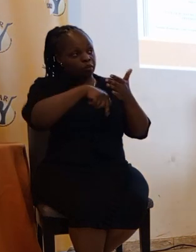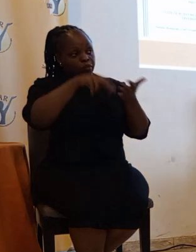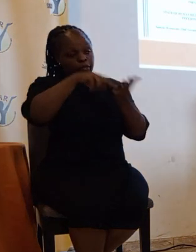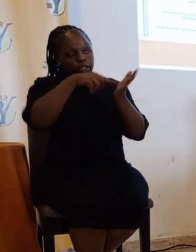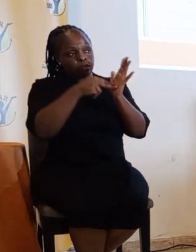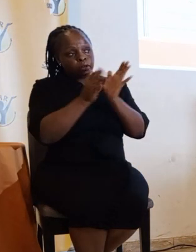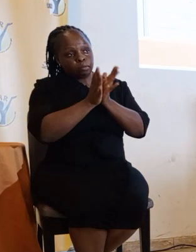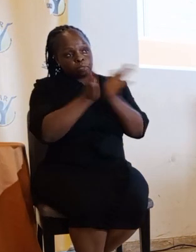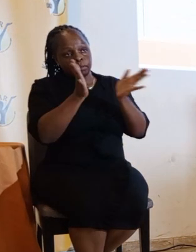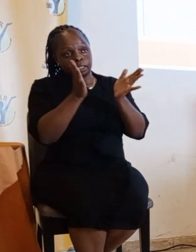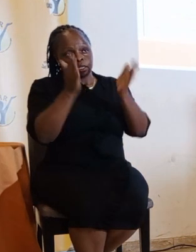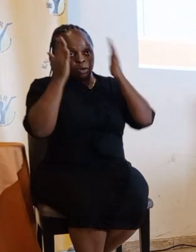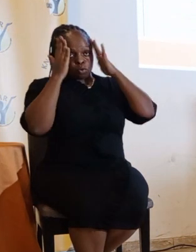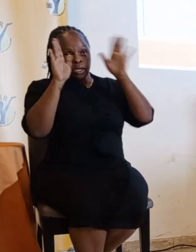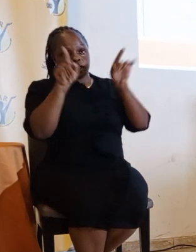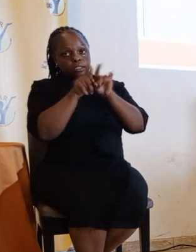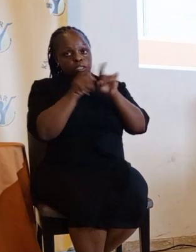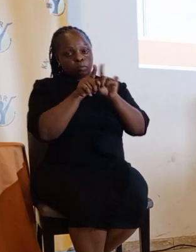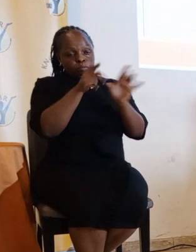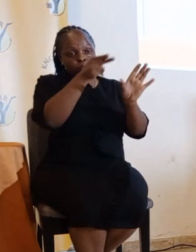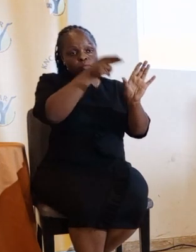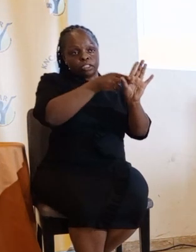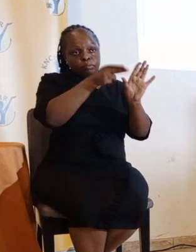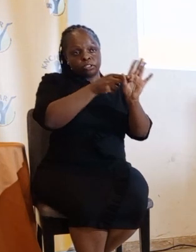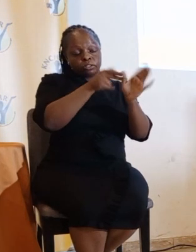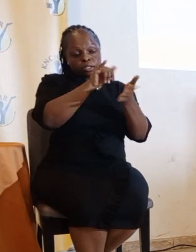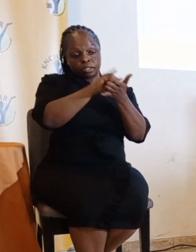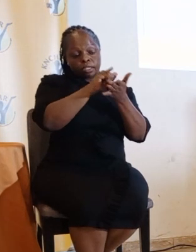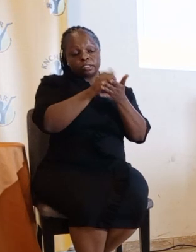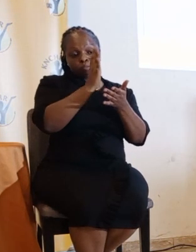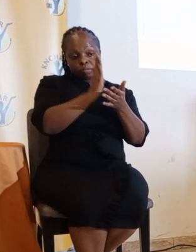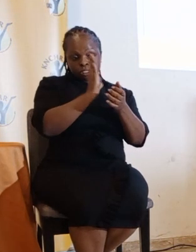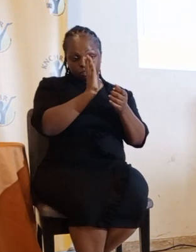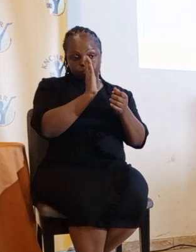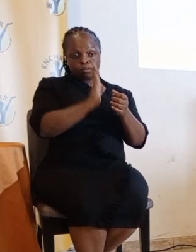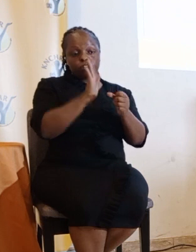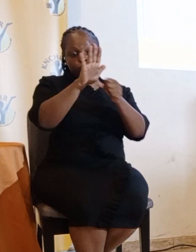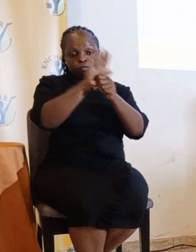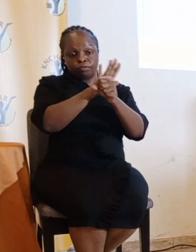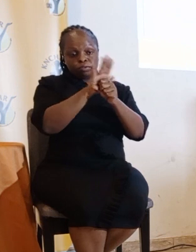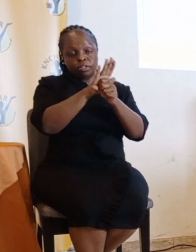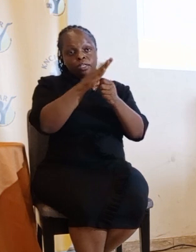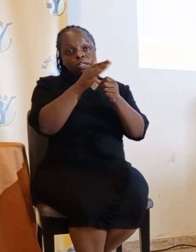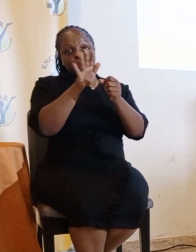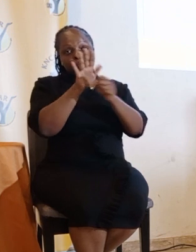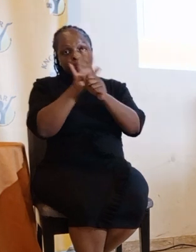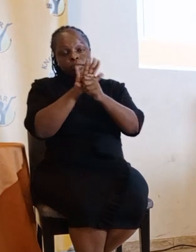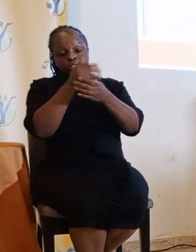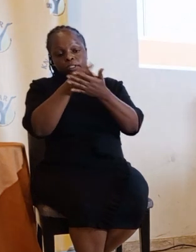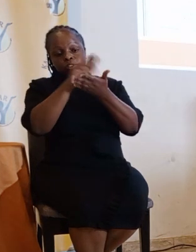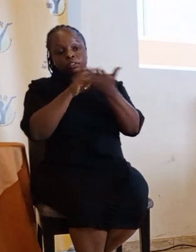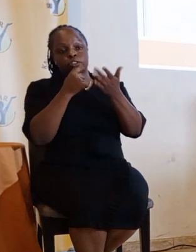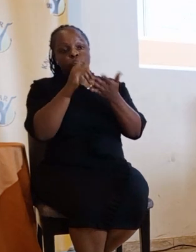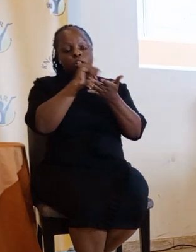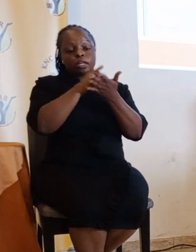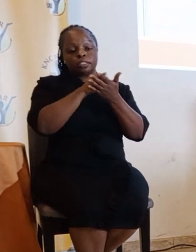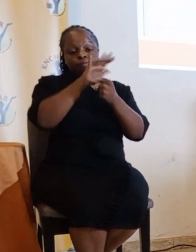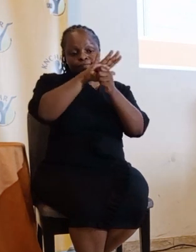meaningful public awareness and participation that should be holistic and multi-sectoral so that the vulnerable